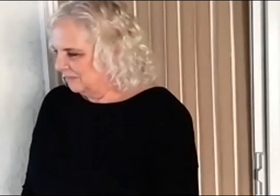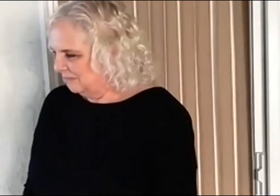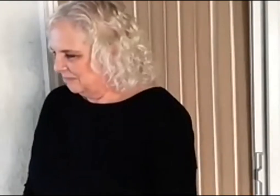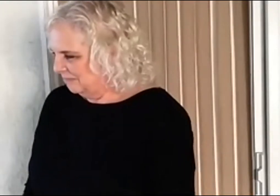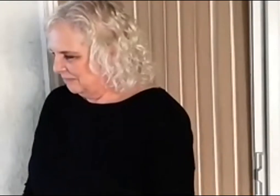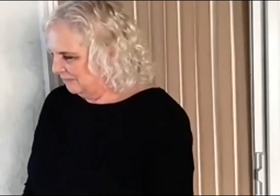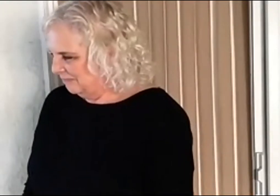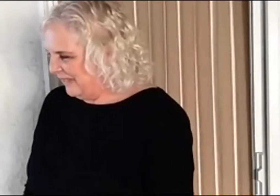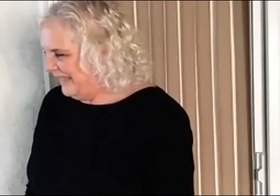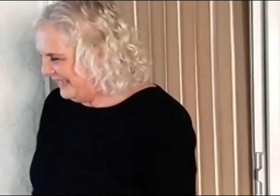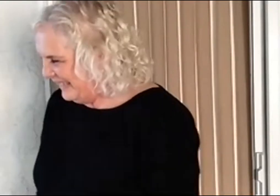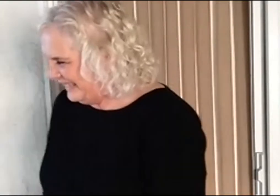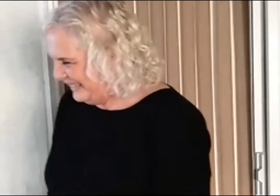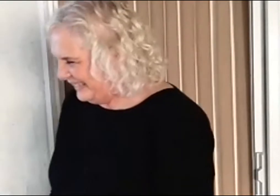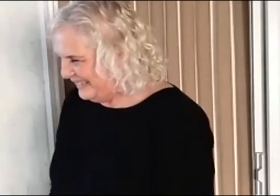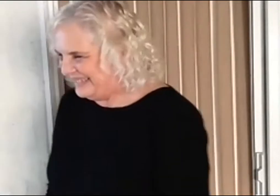I don't.